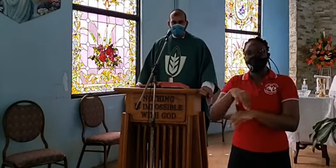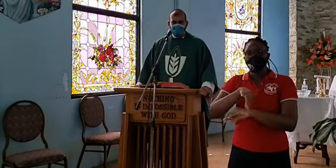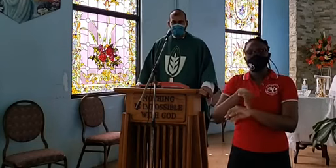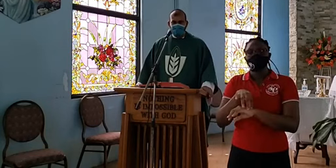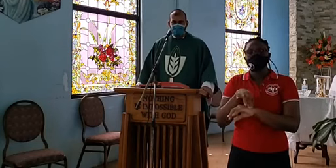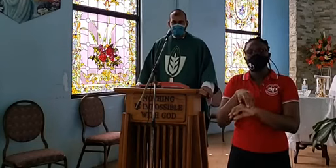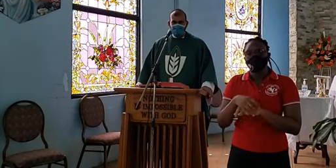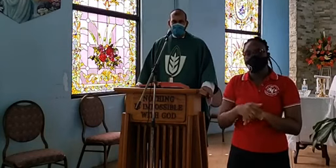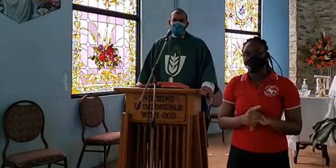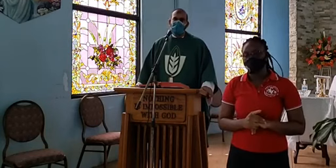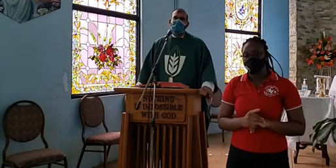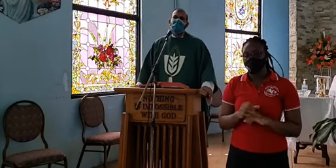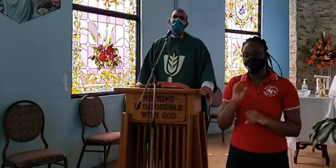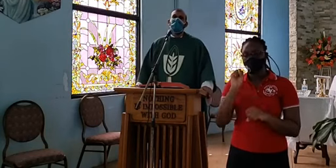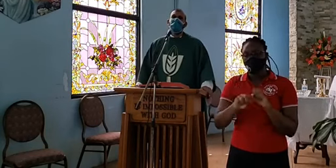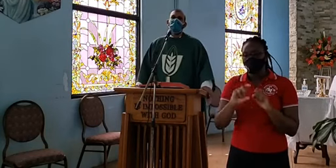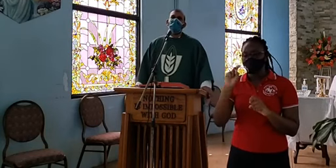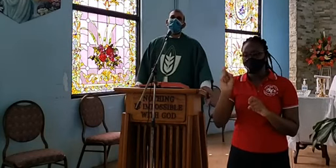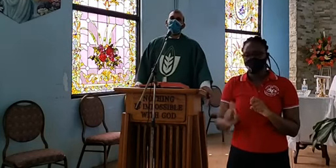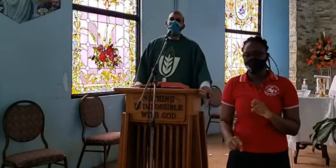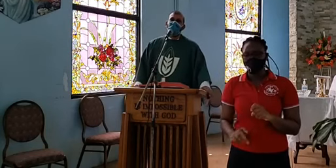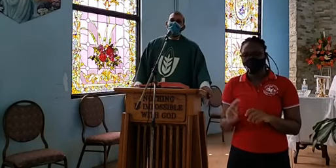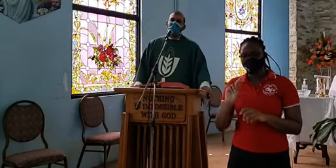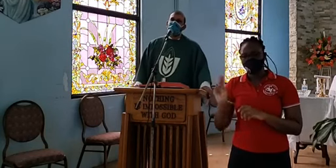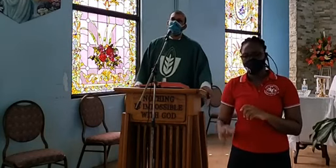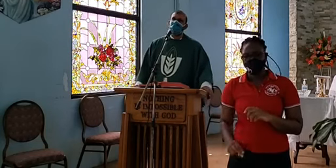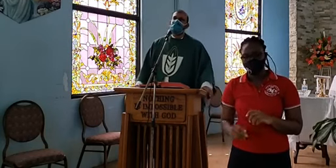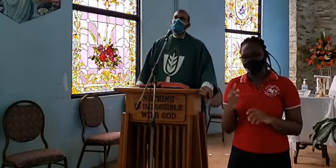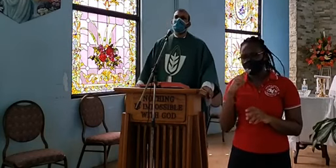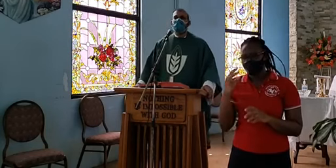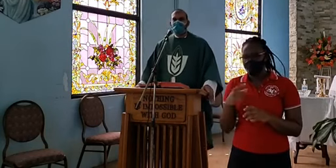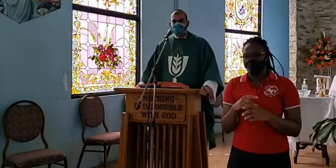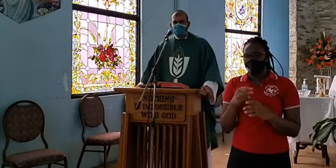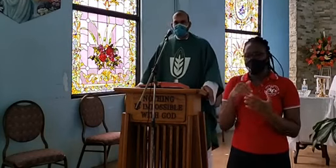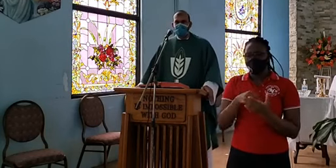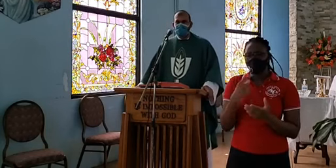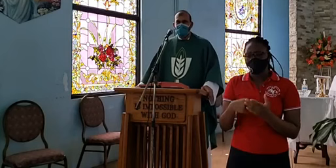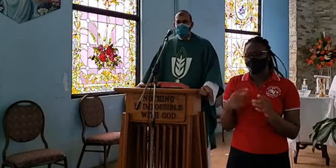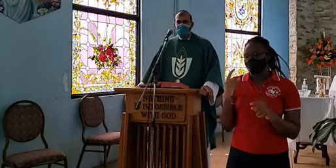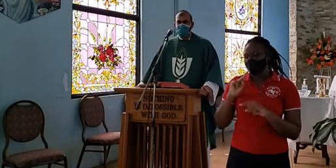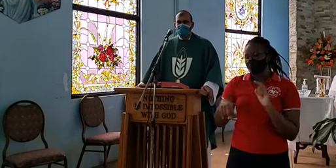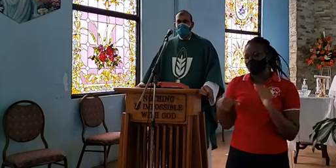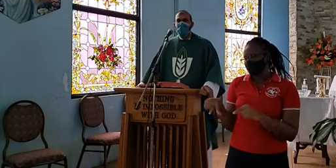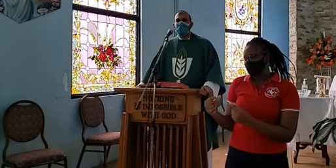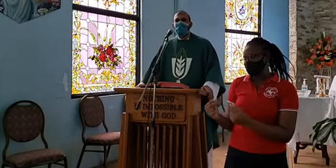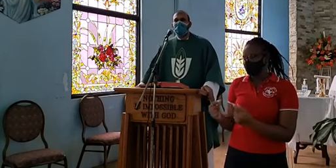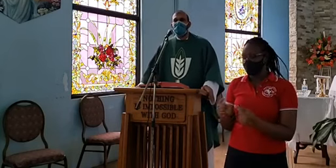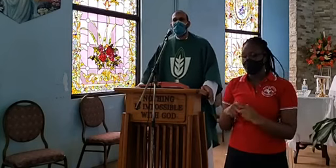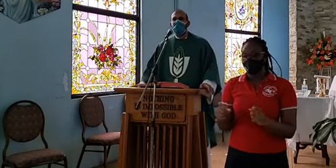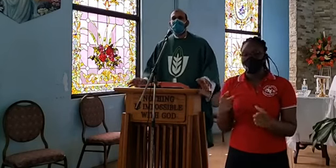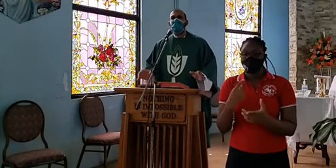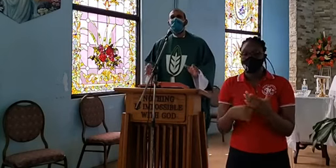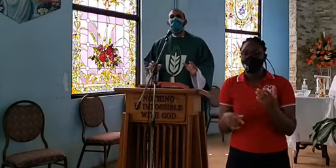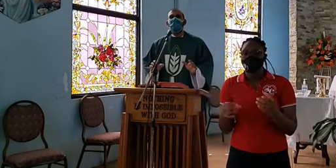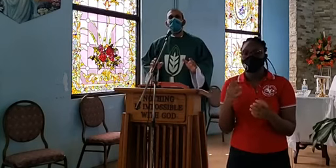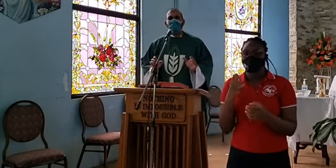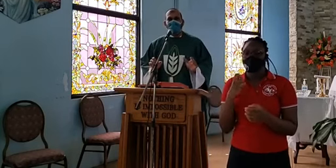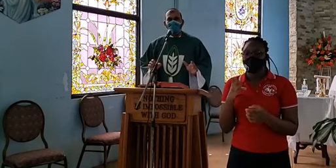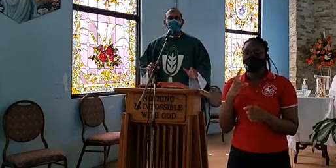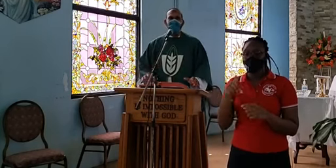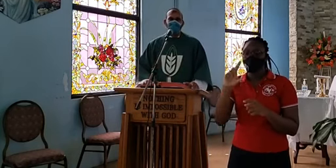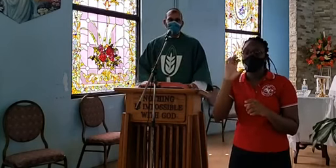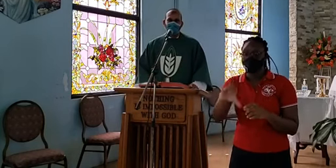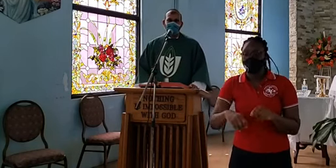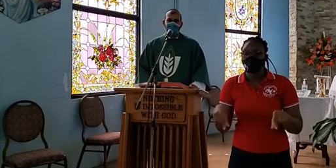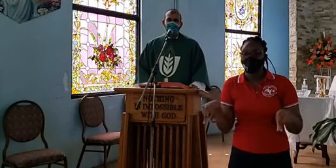earth. So never look at what you cannot do, but whatever you